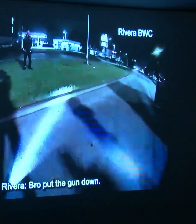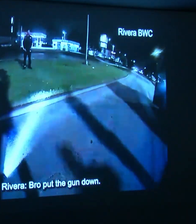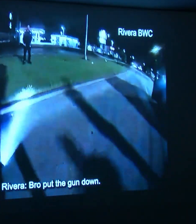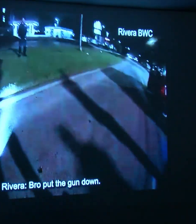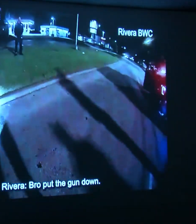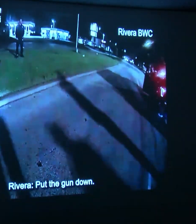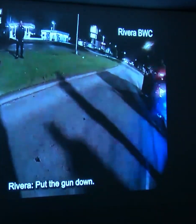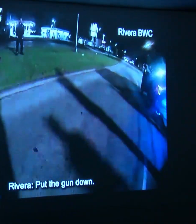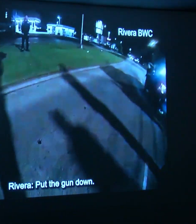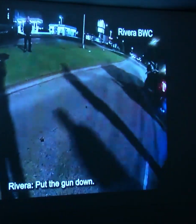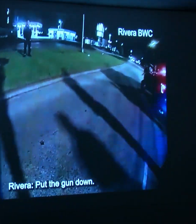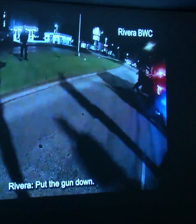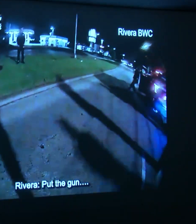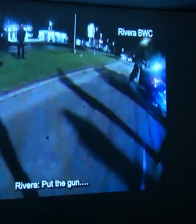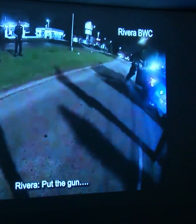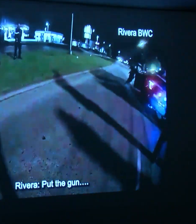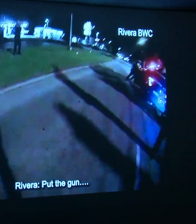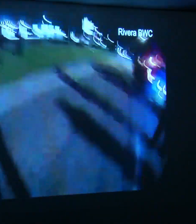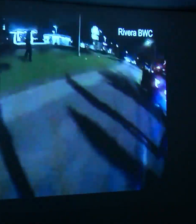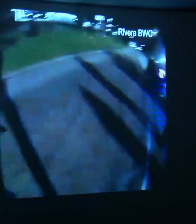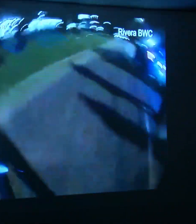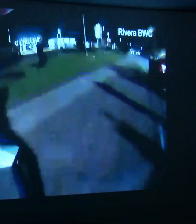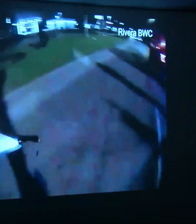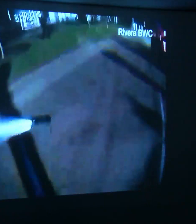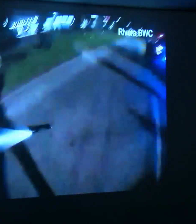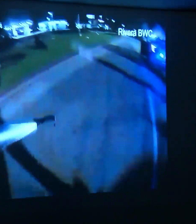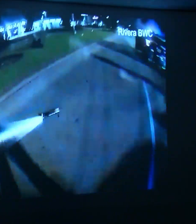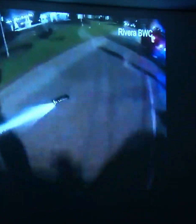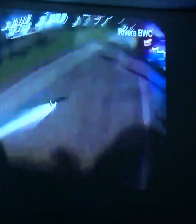Bro, put the gun down. Put the gun down. Put the gun.